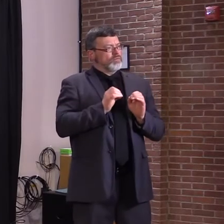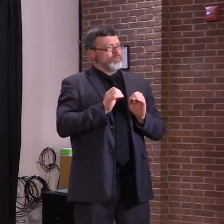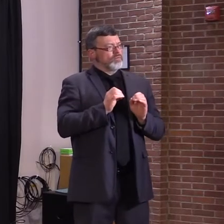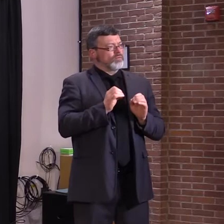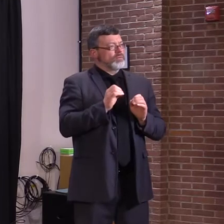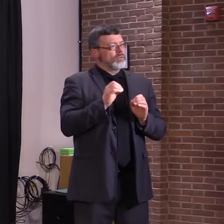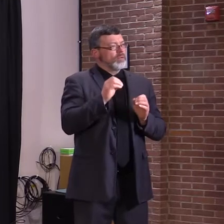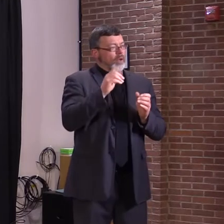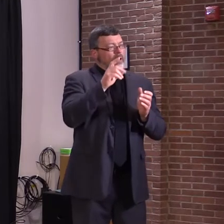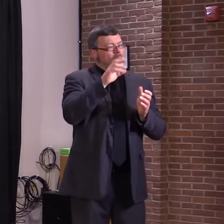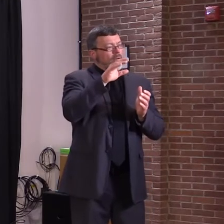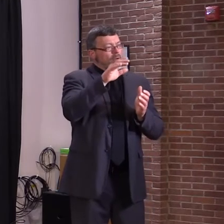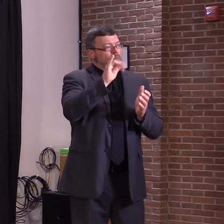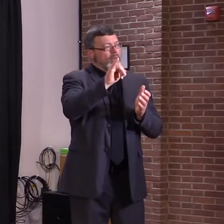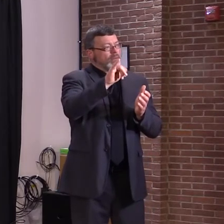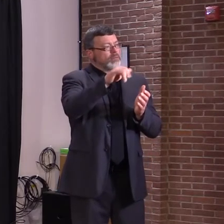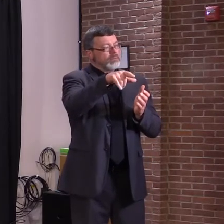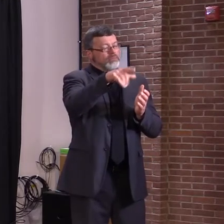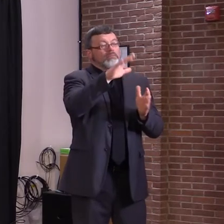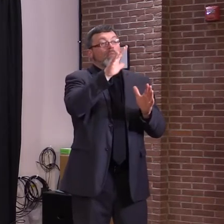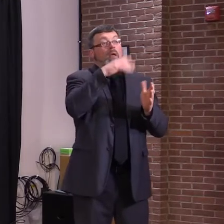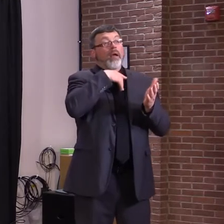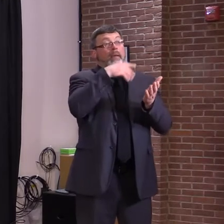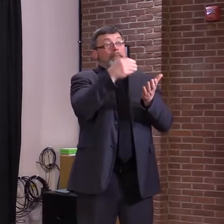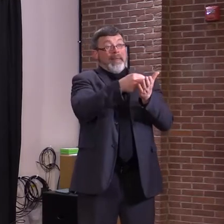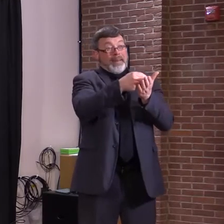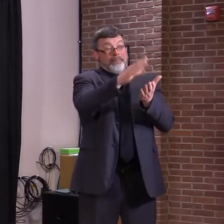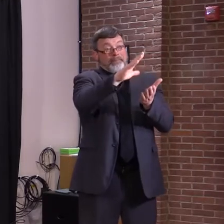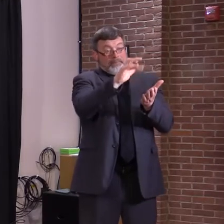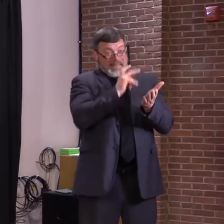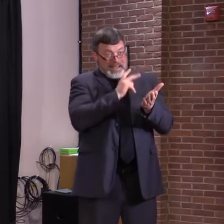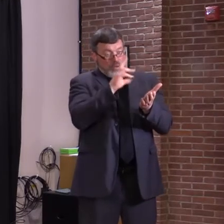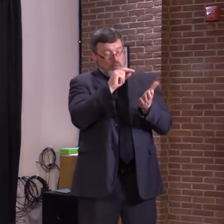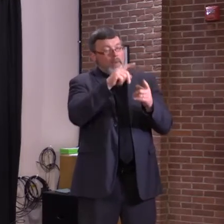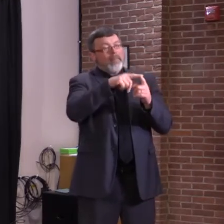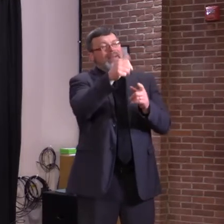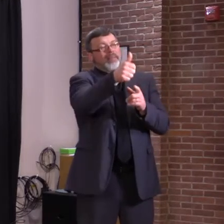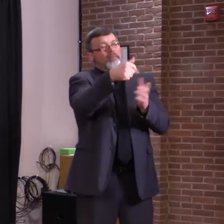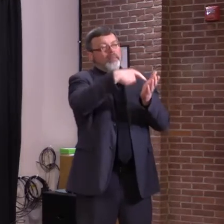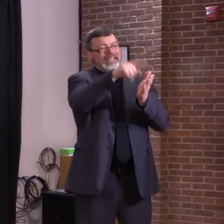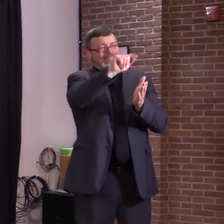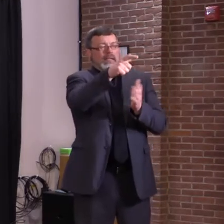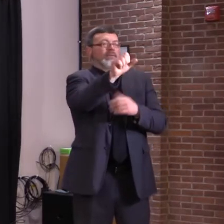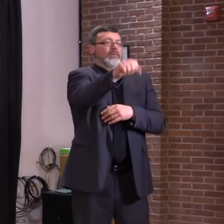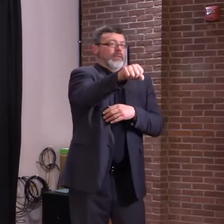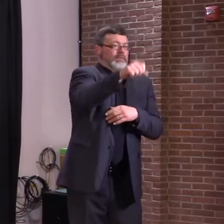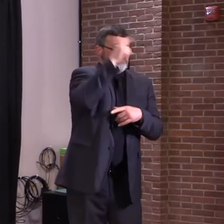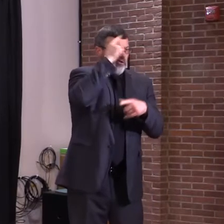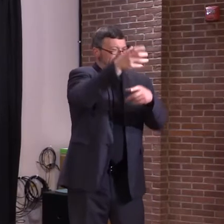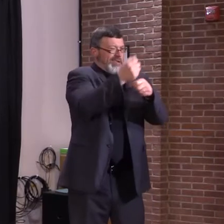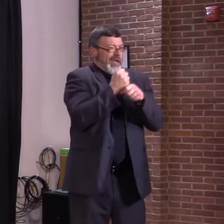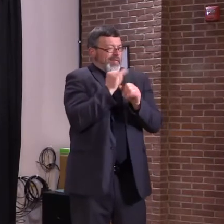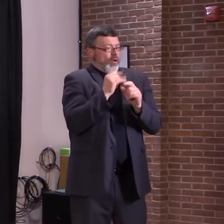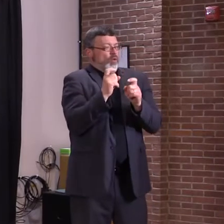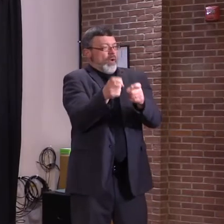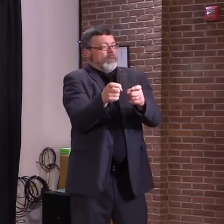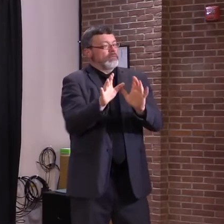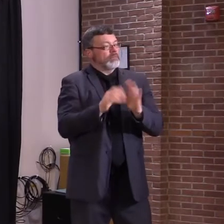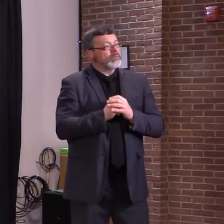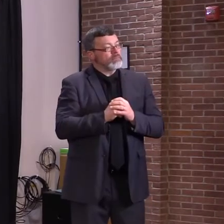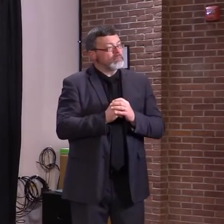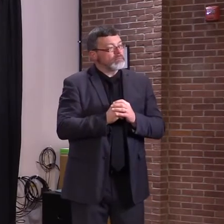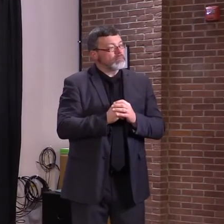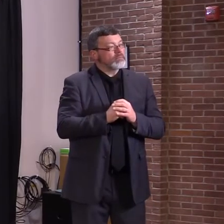is there employment limits or something like that that would be? No, not that I'm aware. I think we wanted to make it even more flexible than